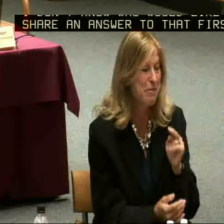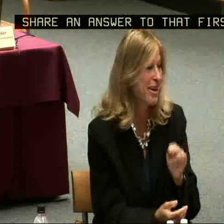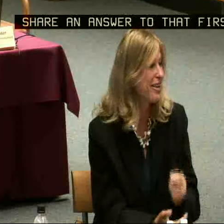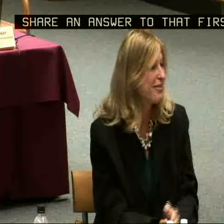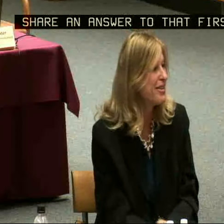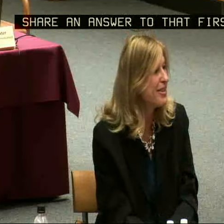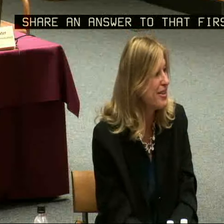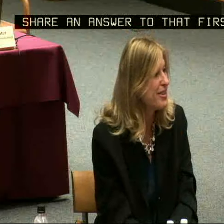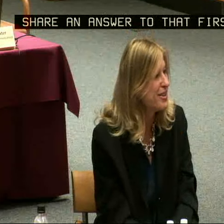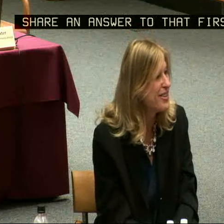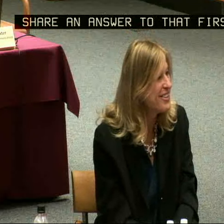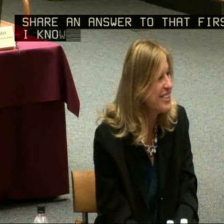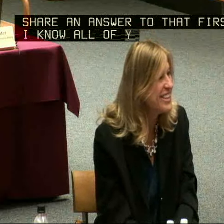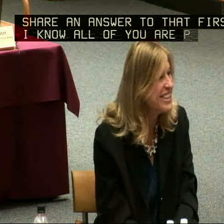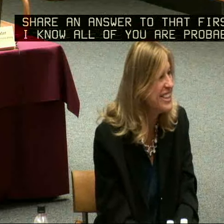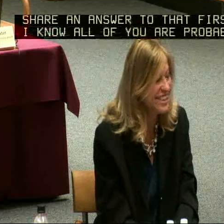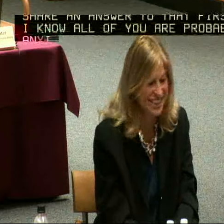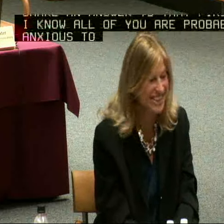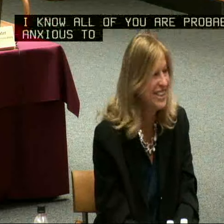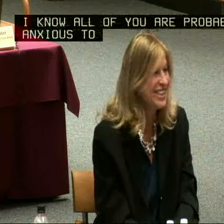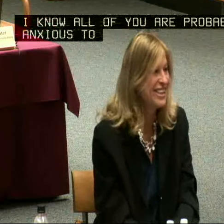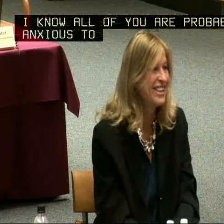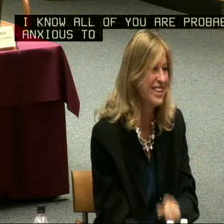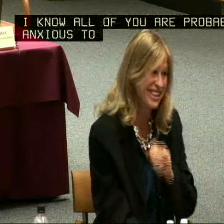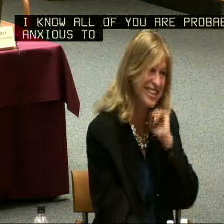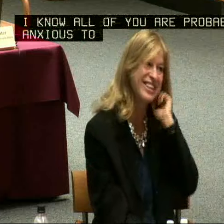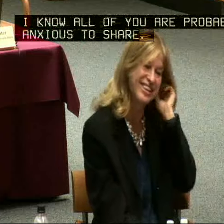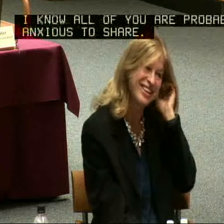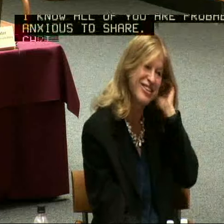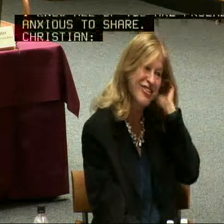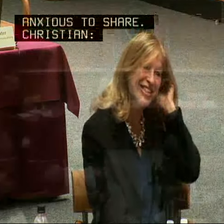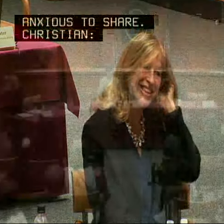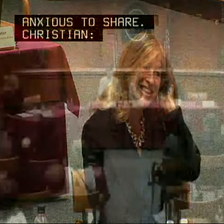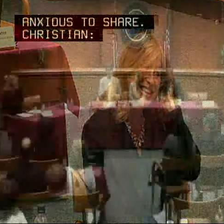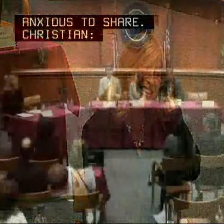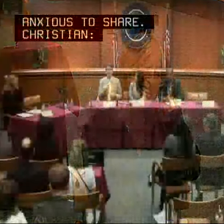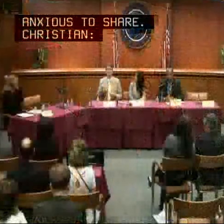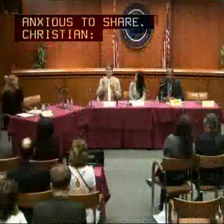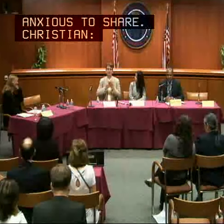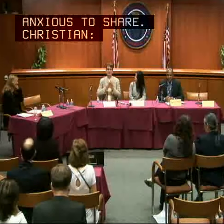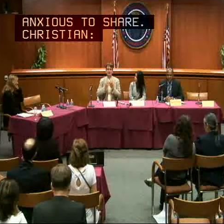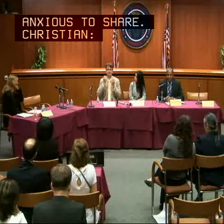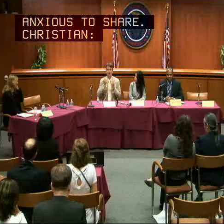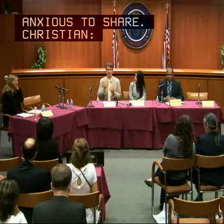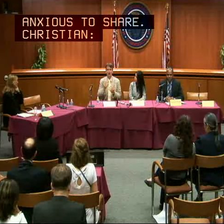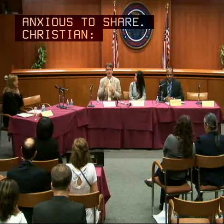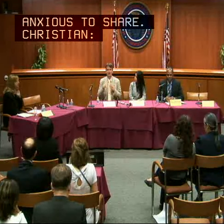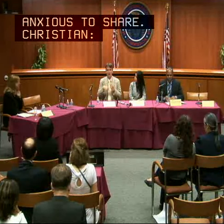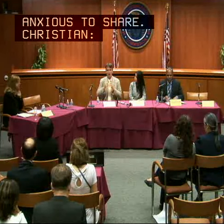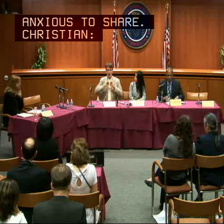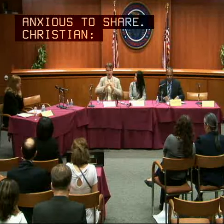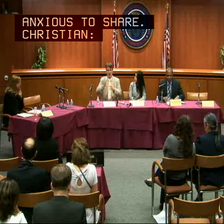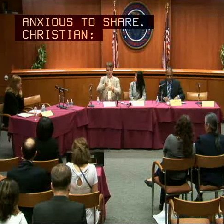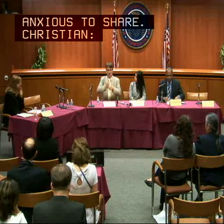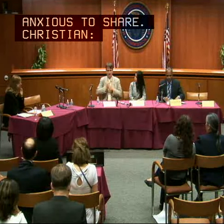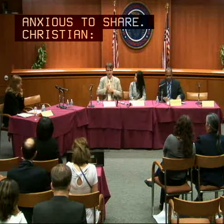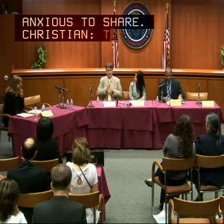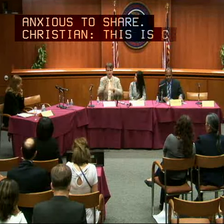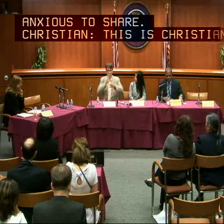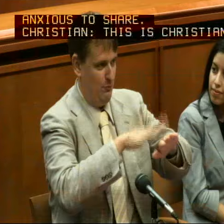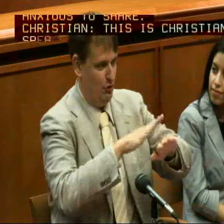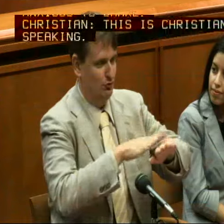share. This is Christian speaking. Wow, that's a difficult question. It's a very broad question. So far we've talked a lot